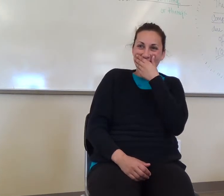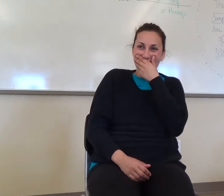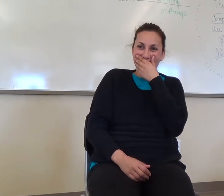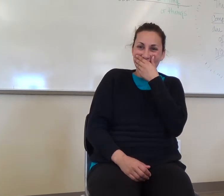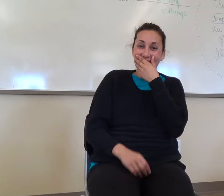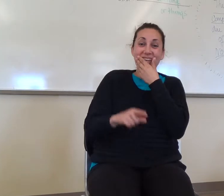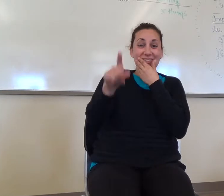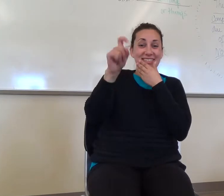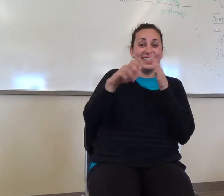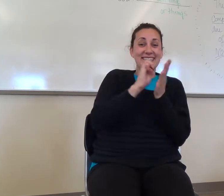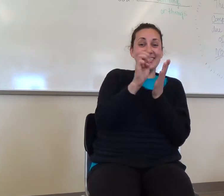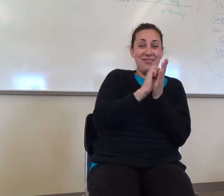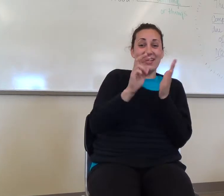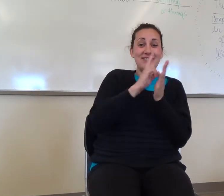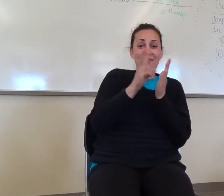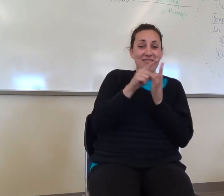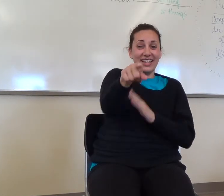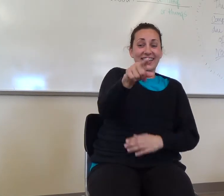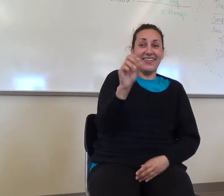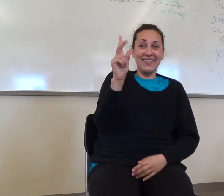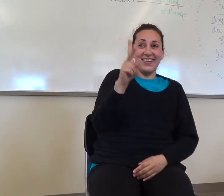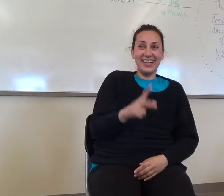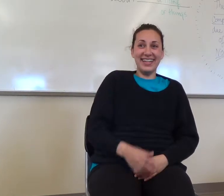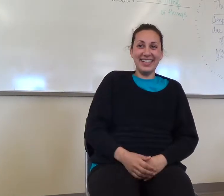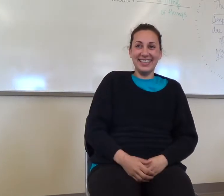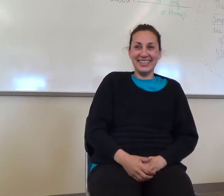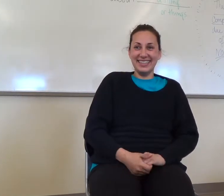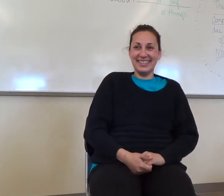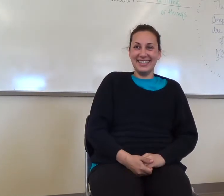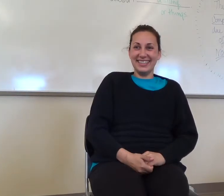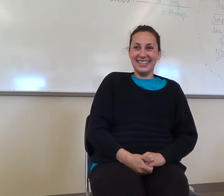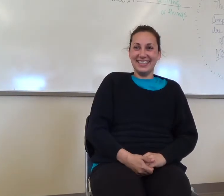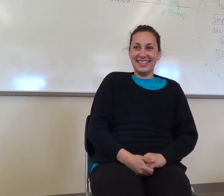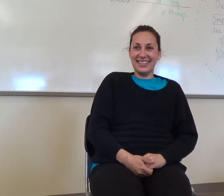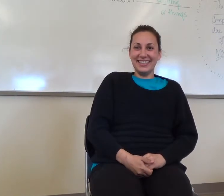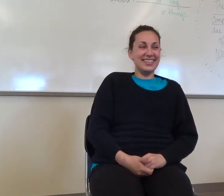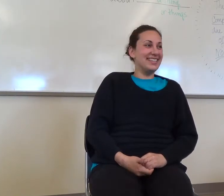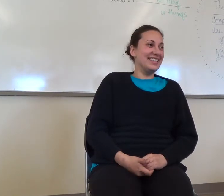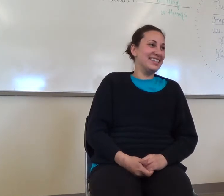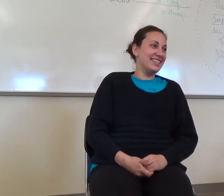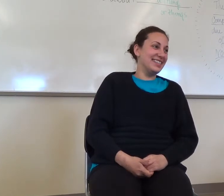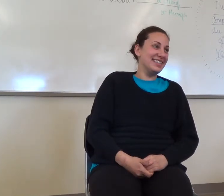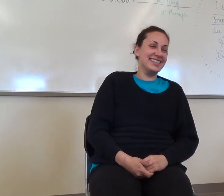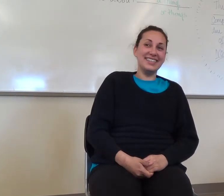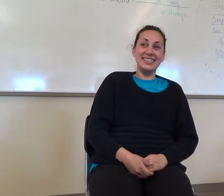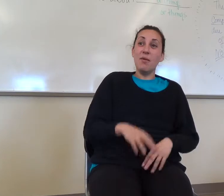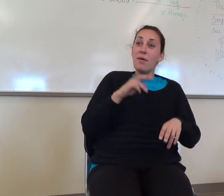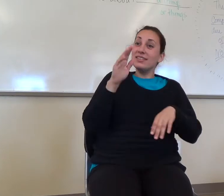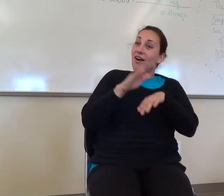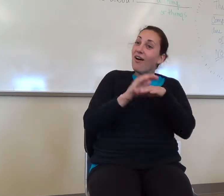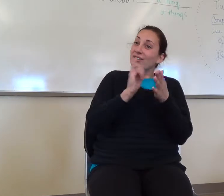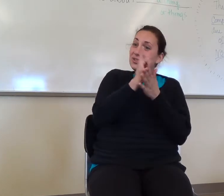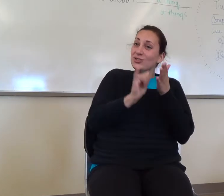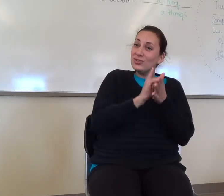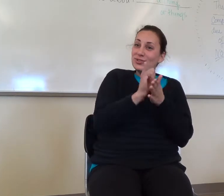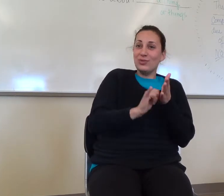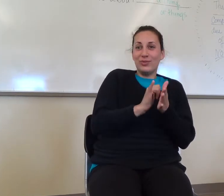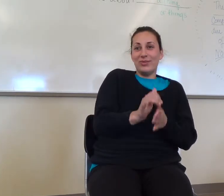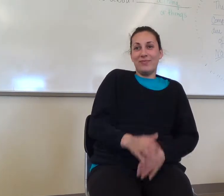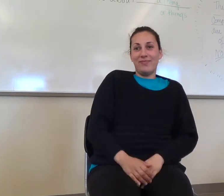No. No. This is a list of the reasons. See what I'm saying? What you've made